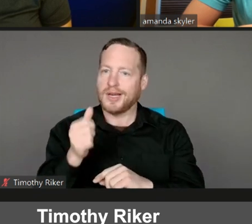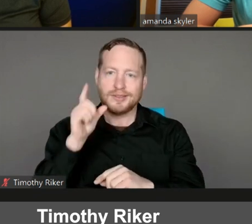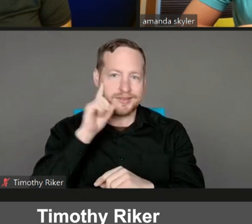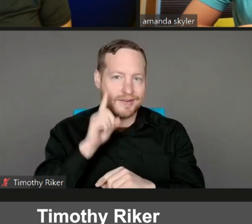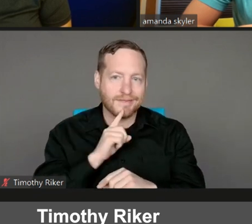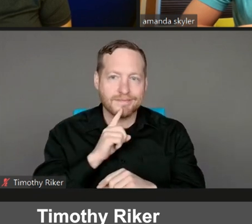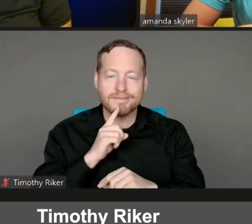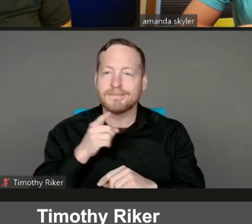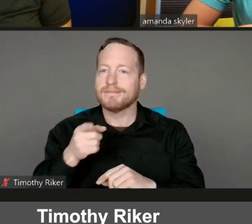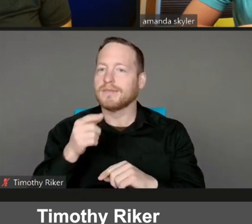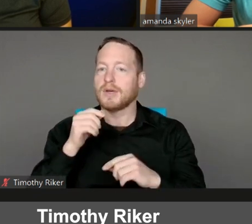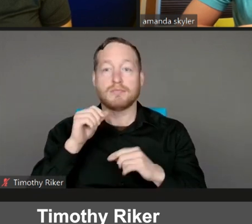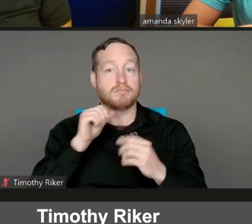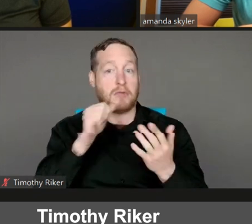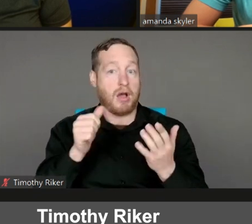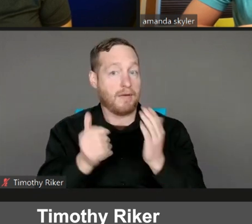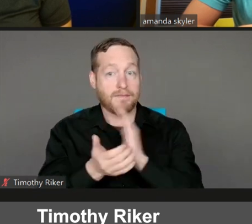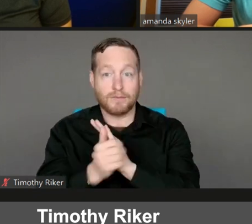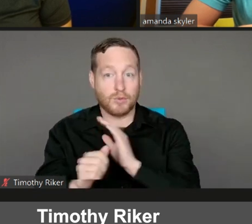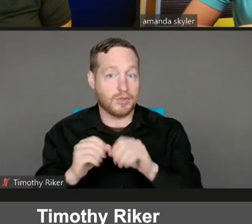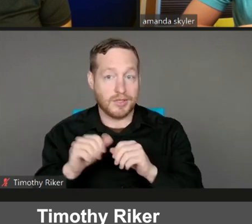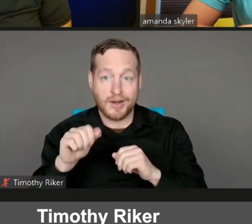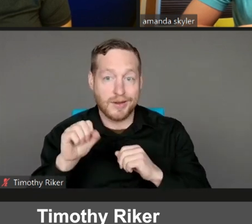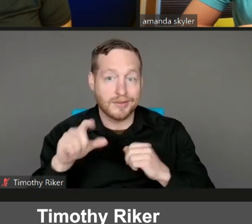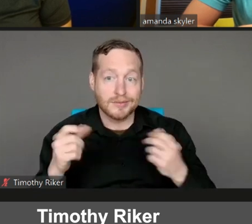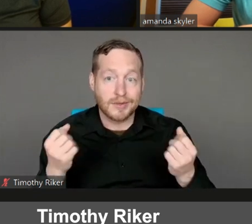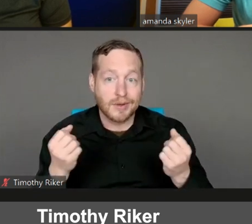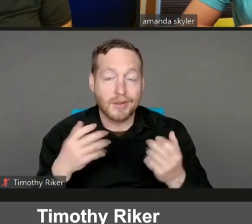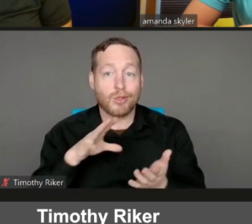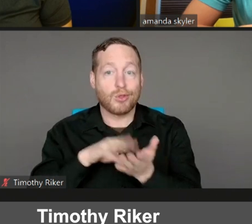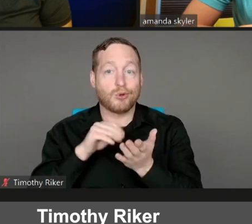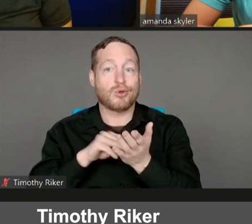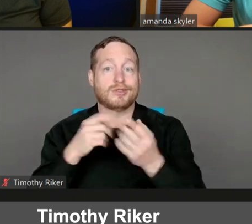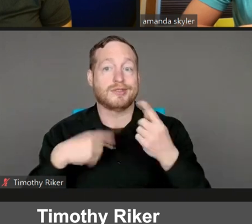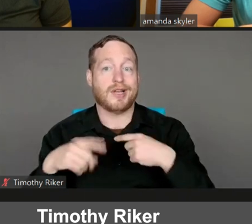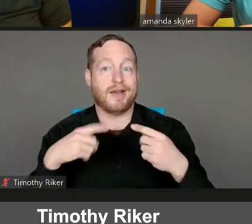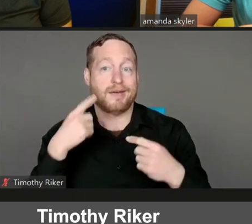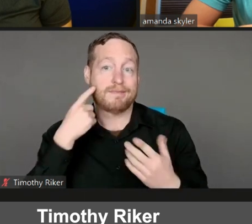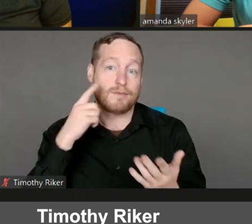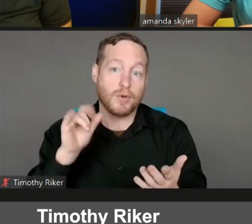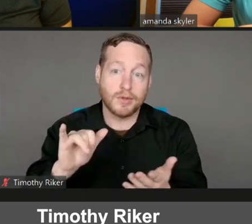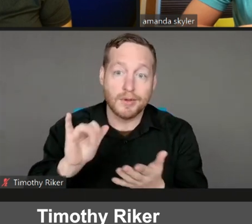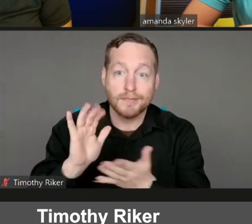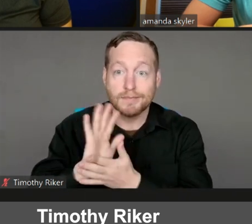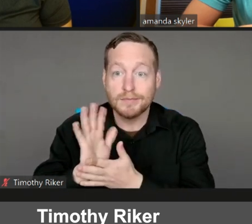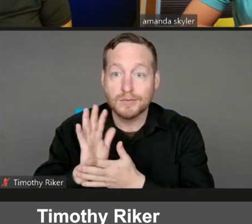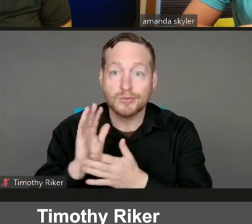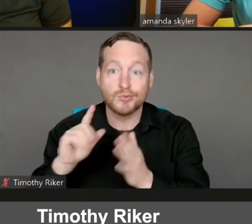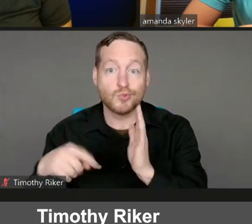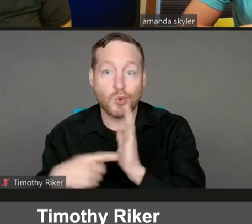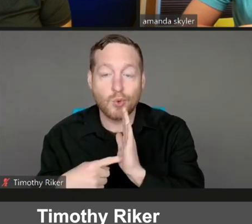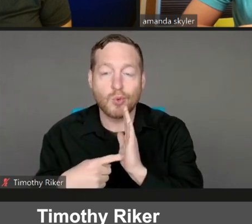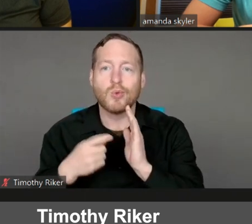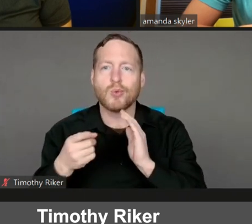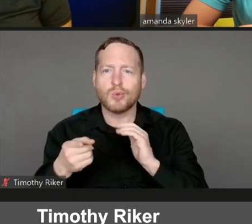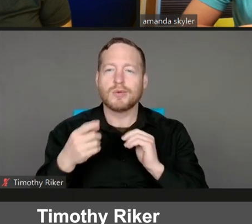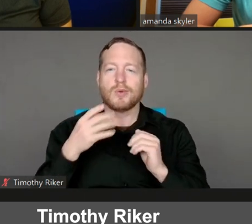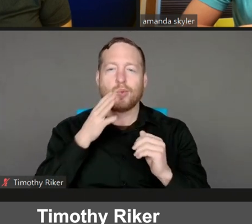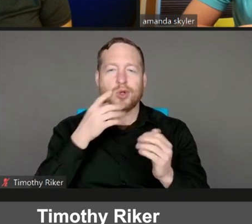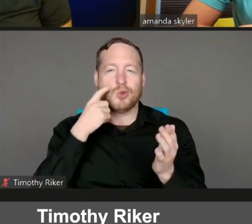community hiring actors who are not deaf who are not proficient in sign language for a role that